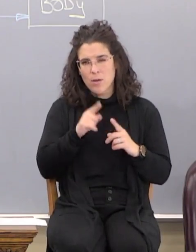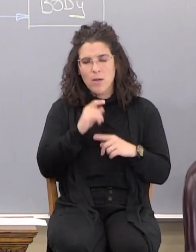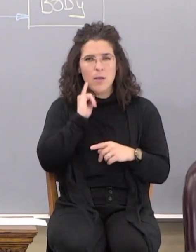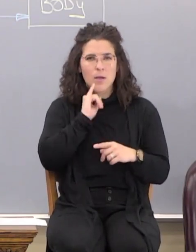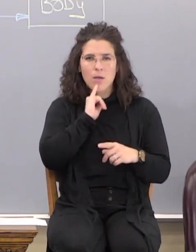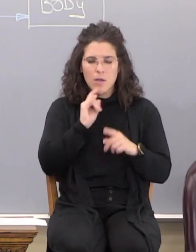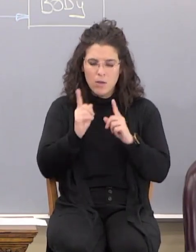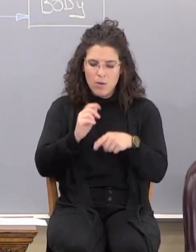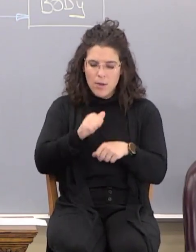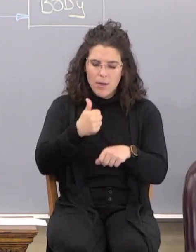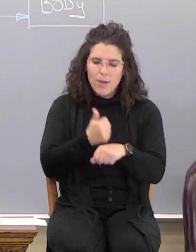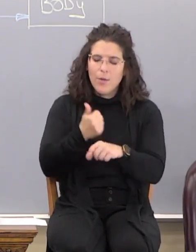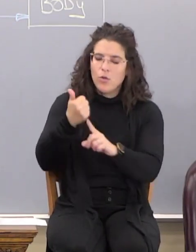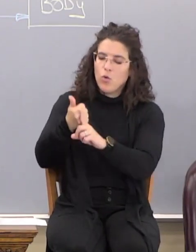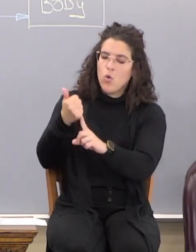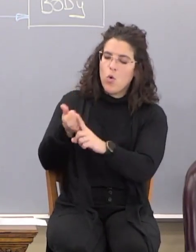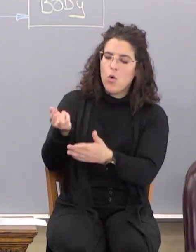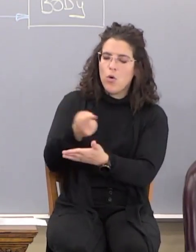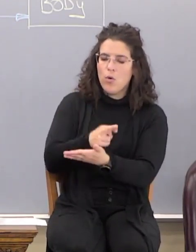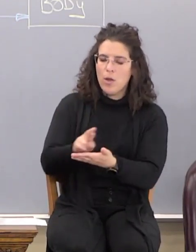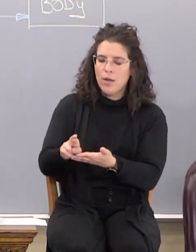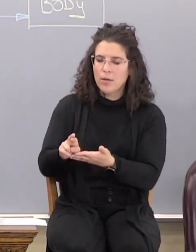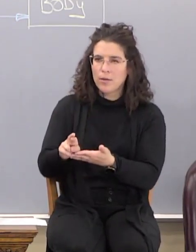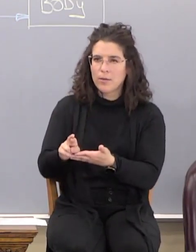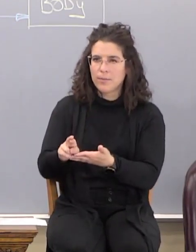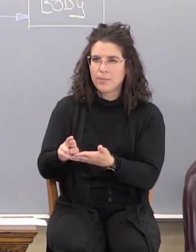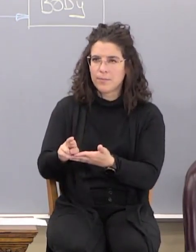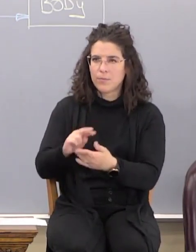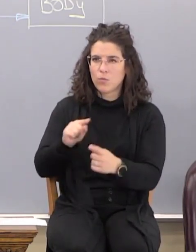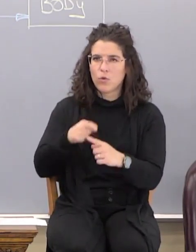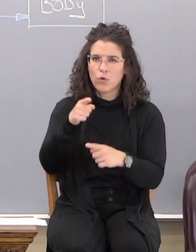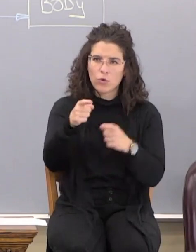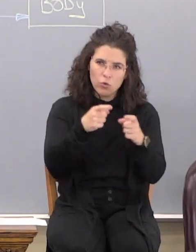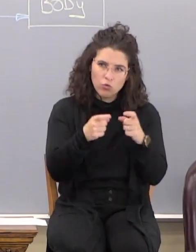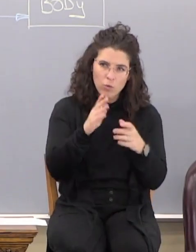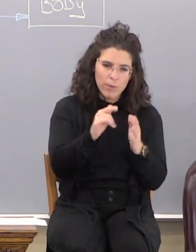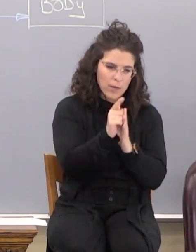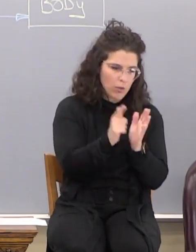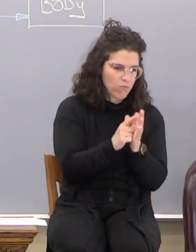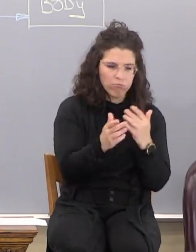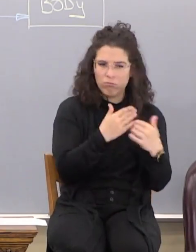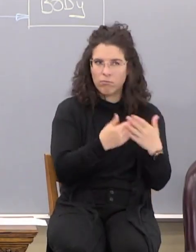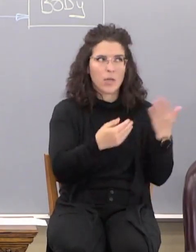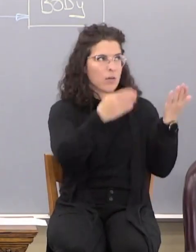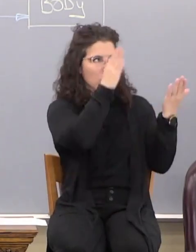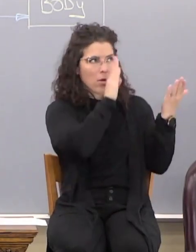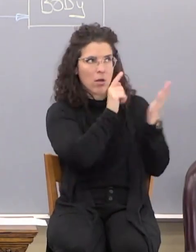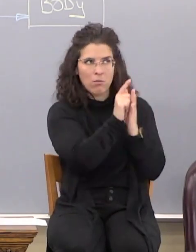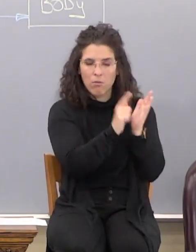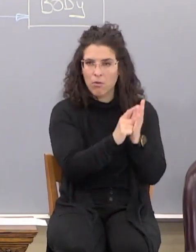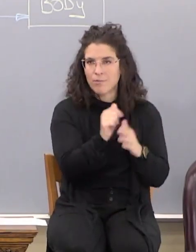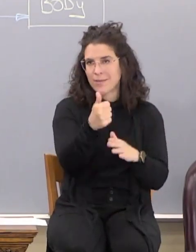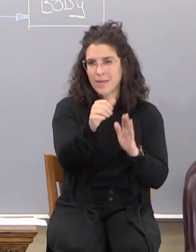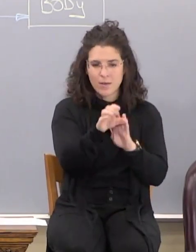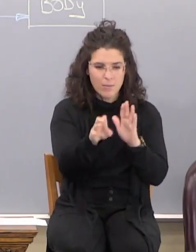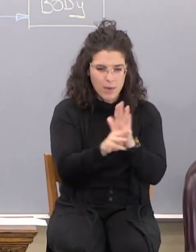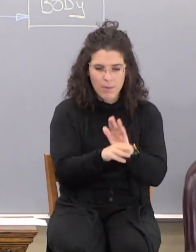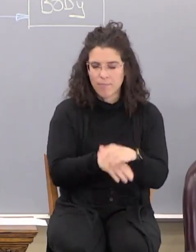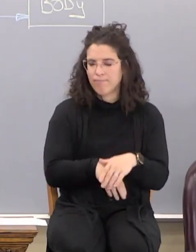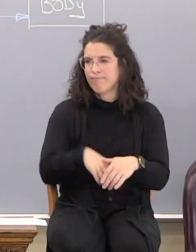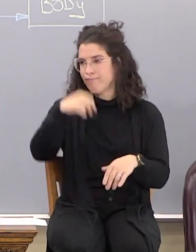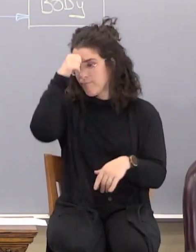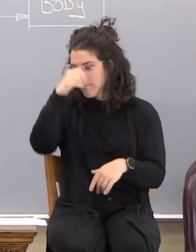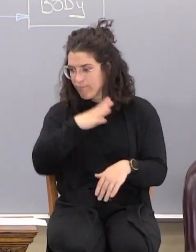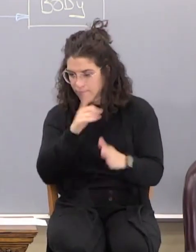about to establish their own righteousness. When you're under the law, whether it's God's law, the Ten Commandments, whether it's